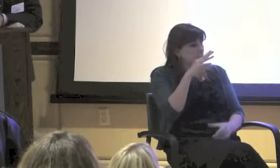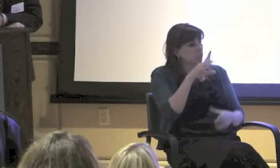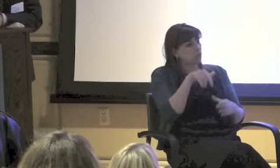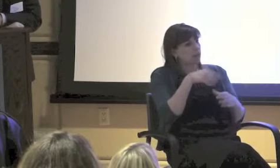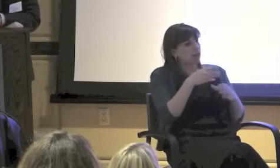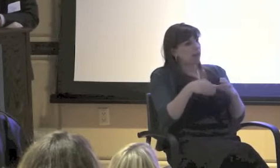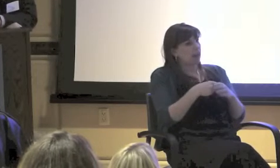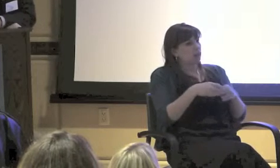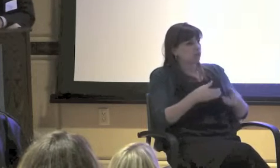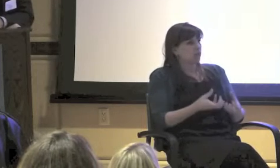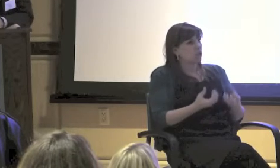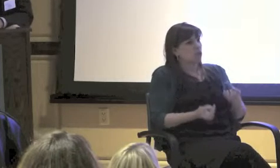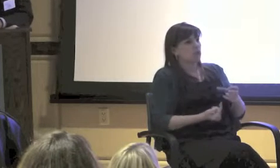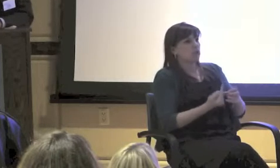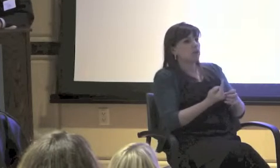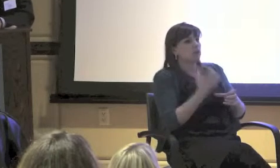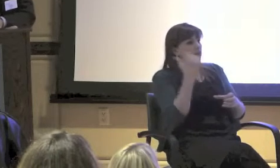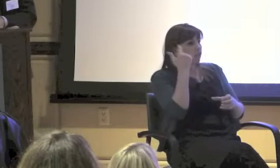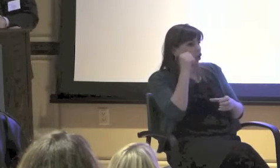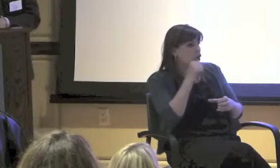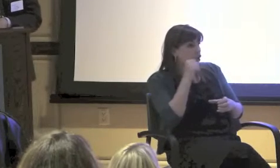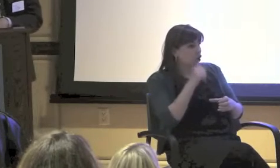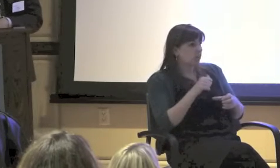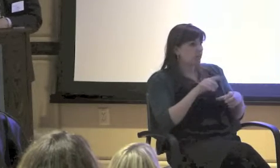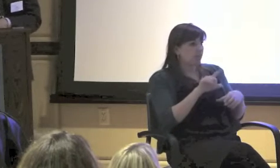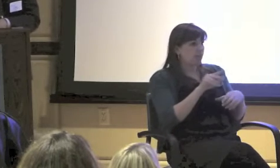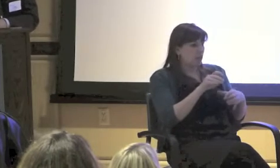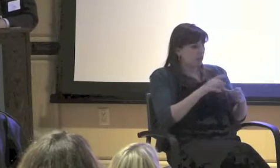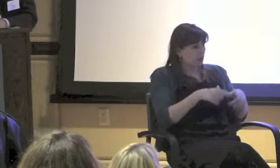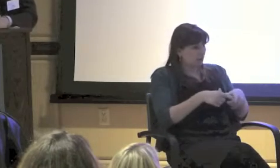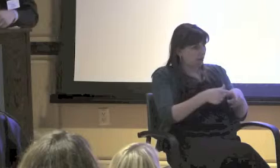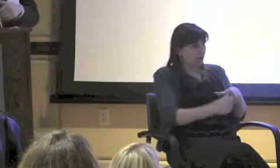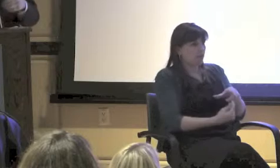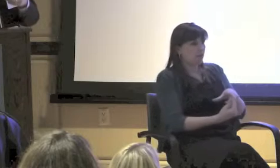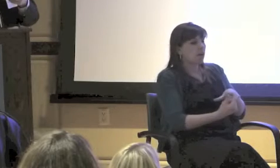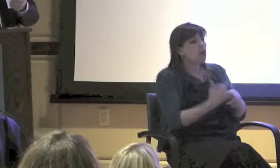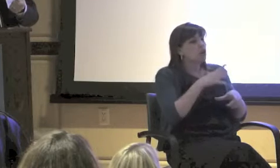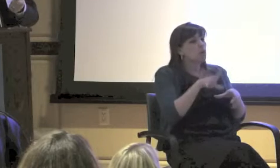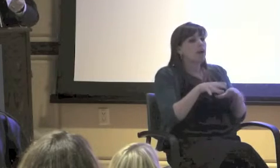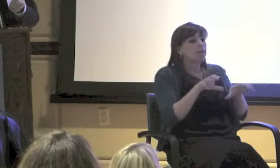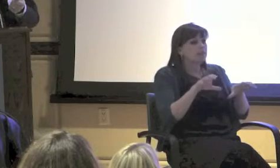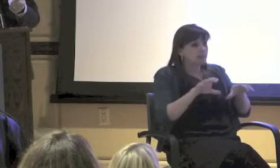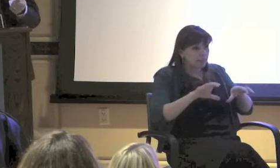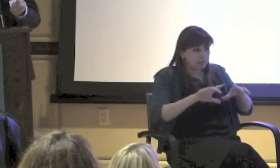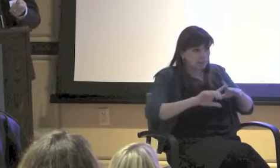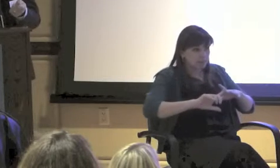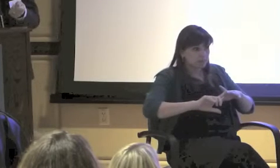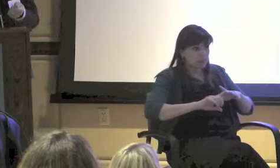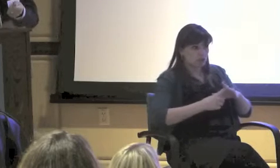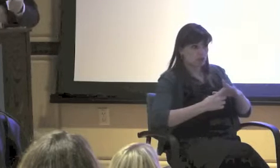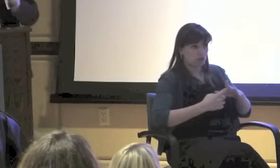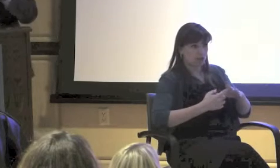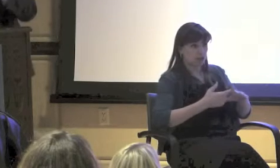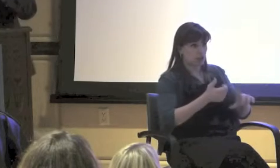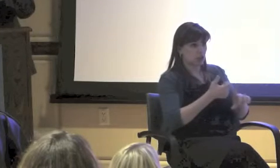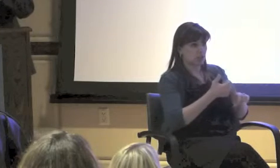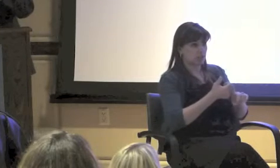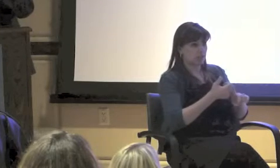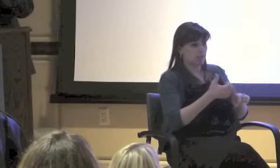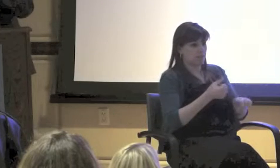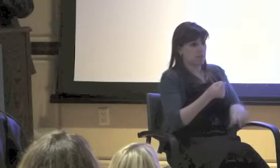scrotum, and in girls can be put in their labia. You have to activate this pump in order